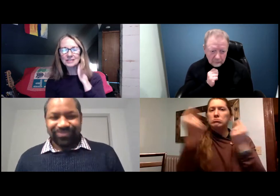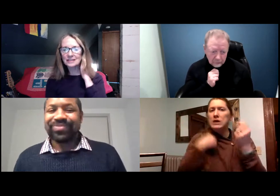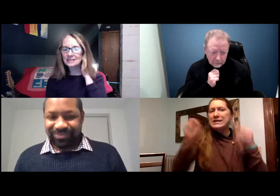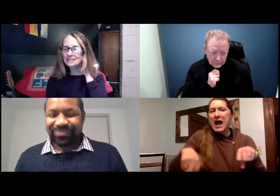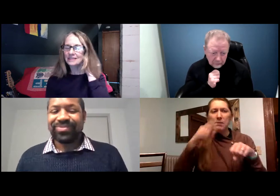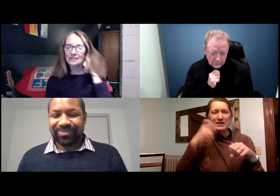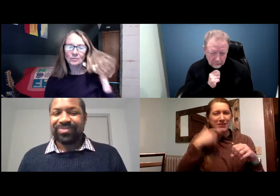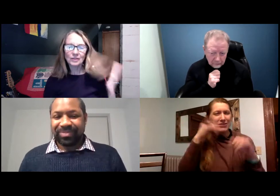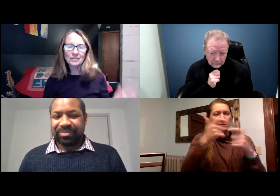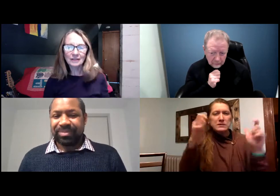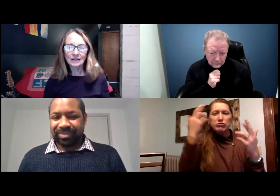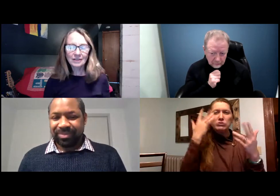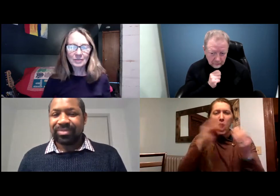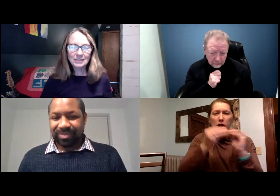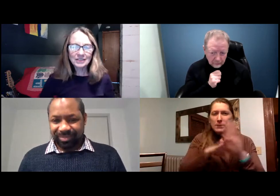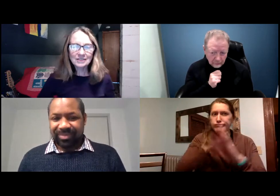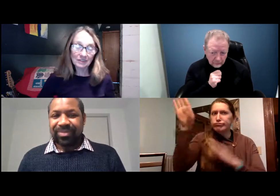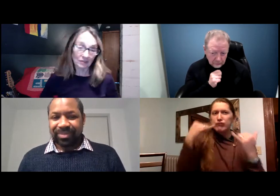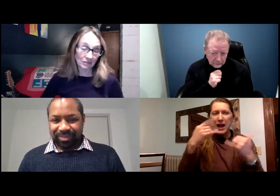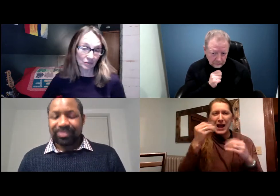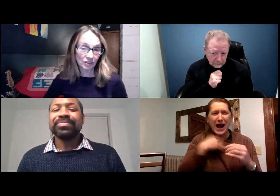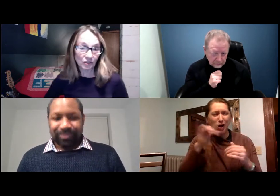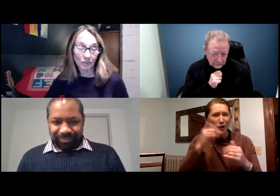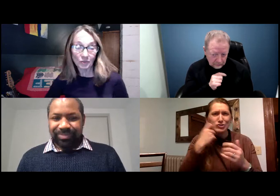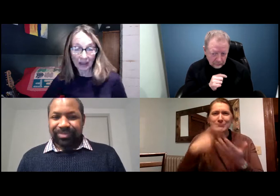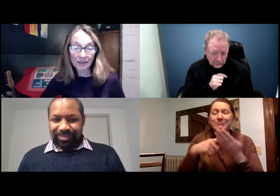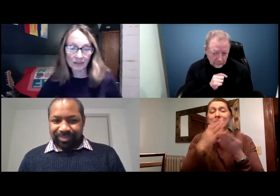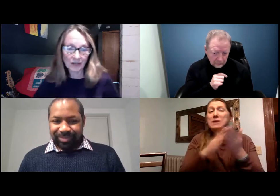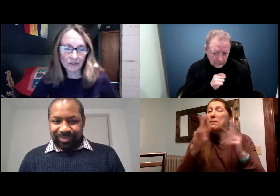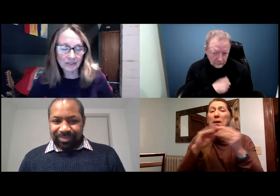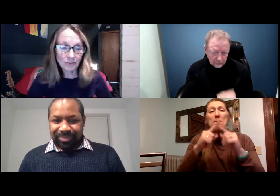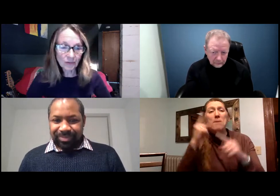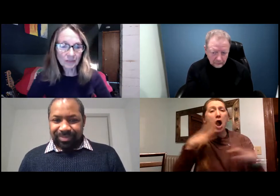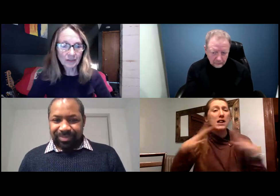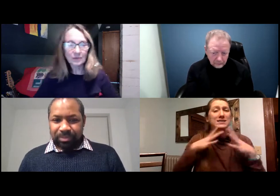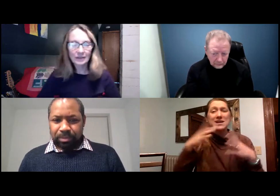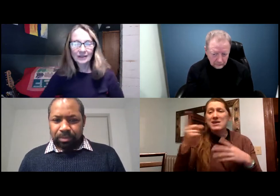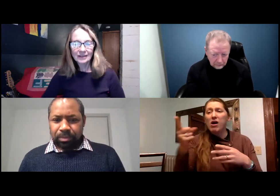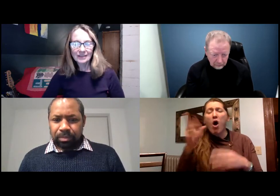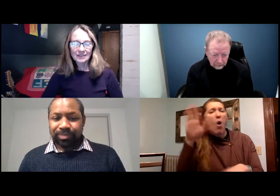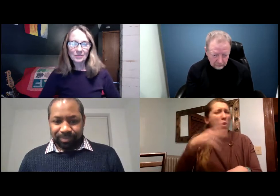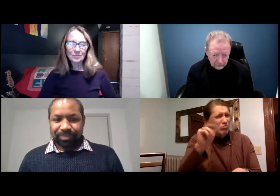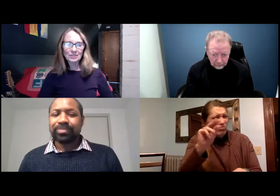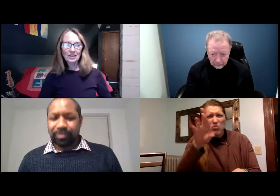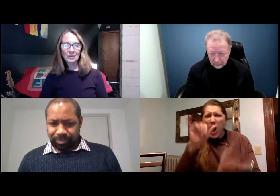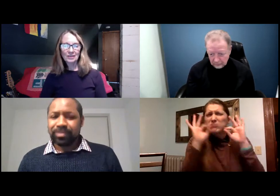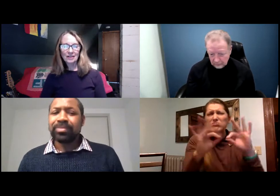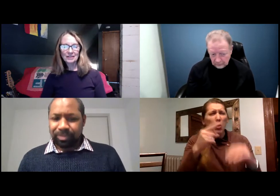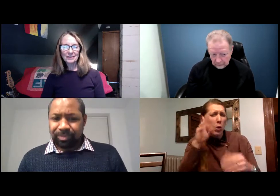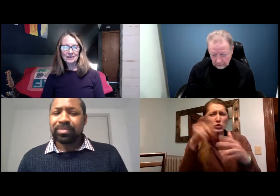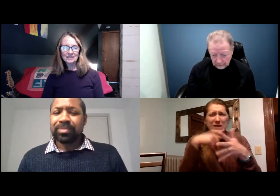antibody test is one thing, but a test, that would show that you had the virus, that's one thing. But people are talking